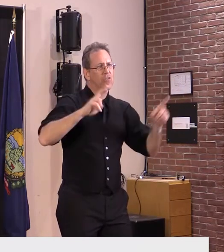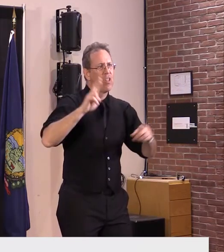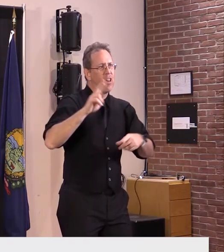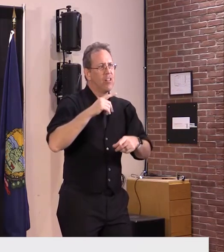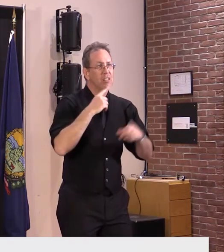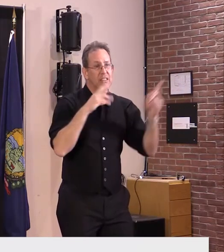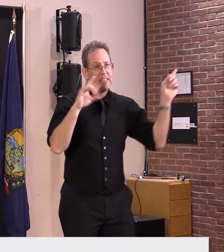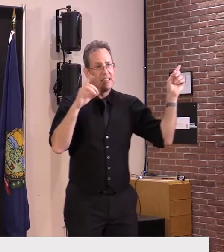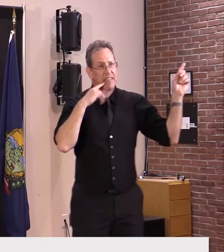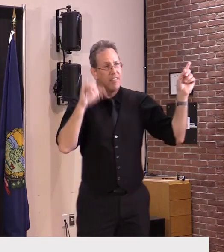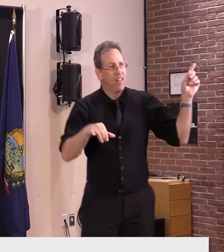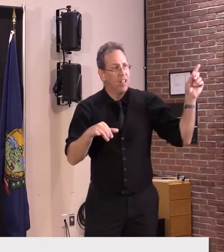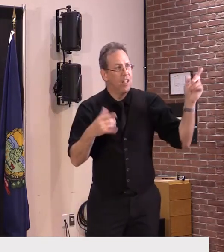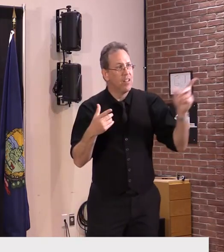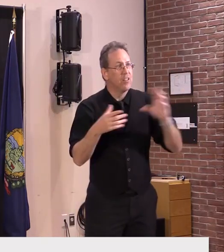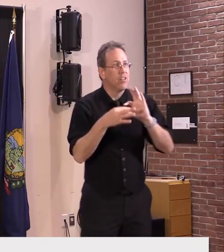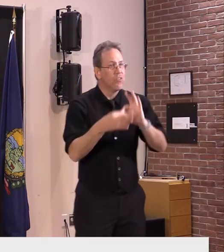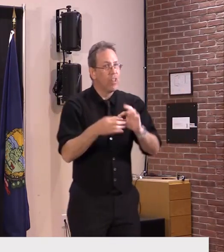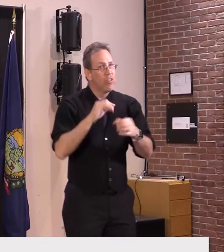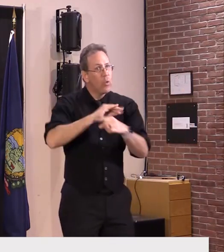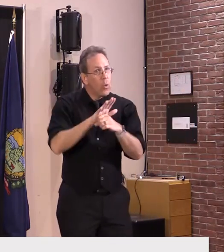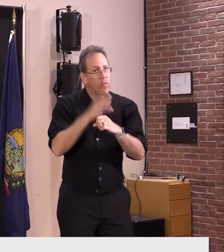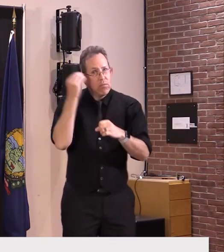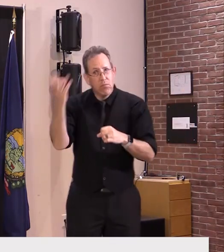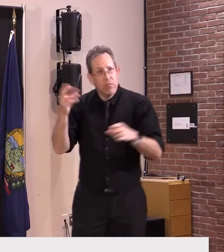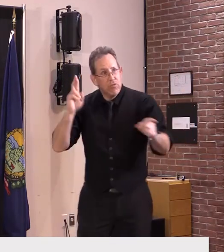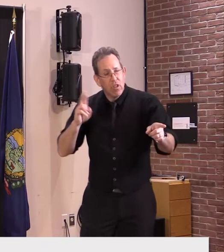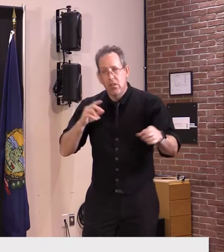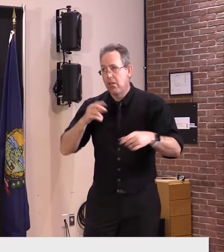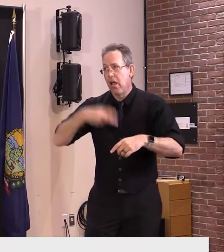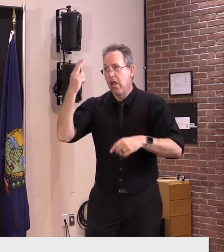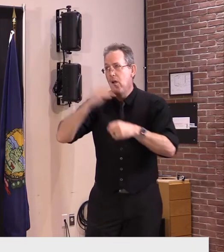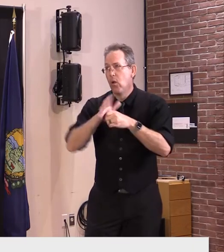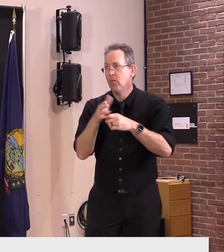COVID admissions. Yeah, so no, that may be. Perhaps. Yeah.